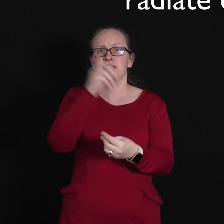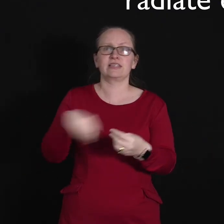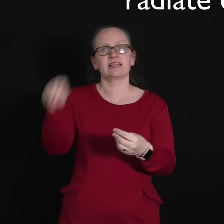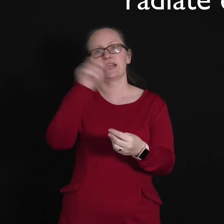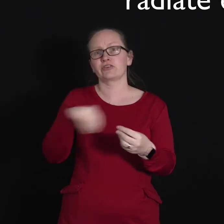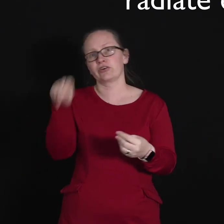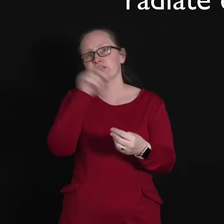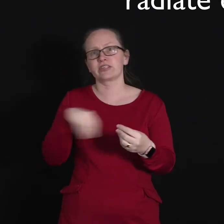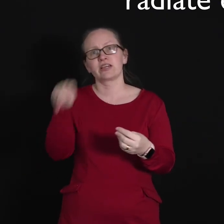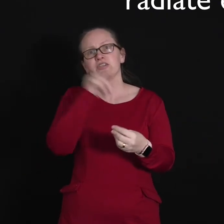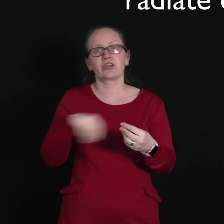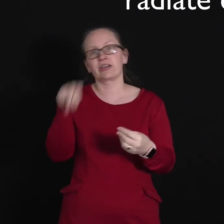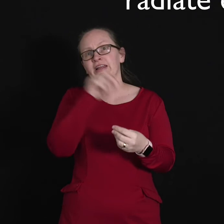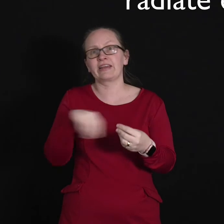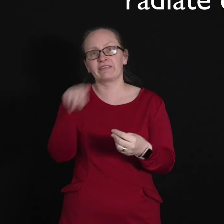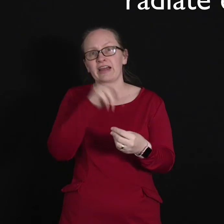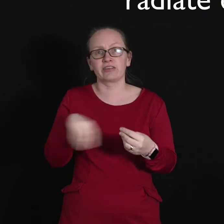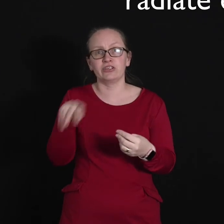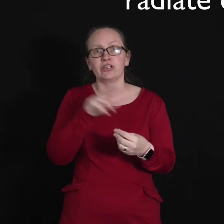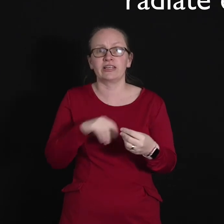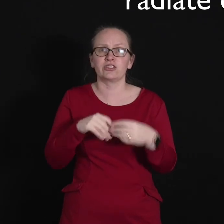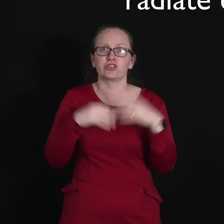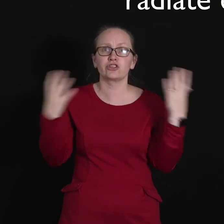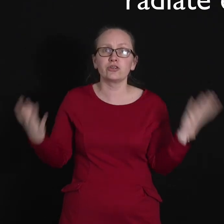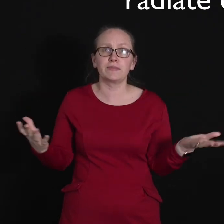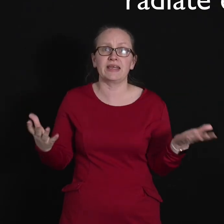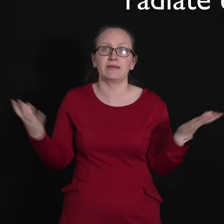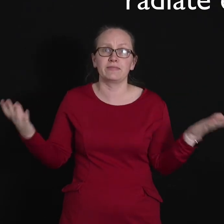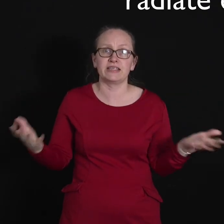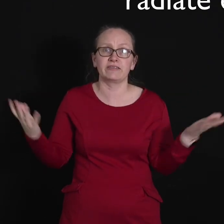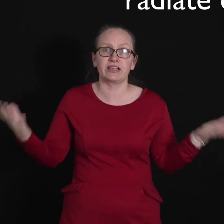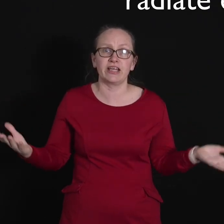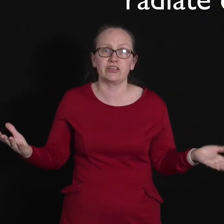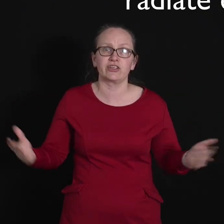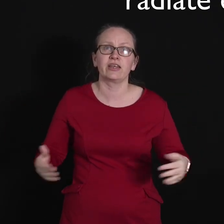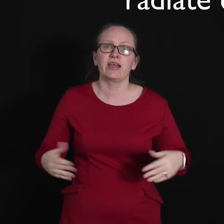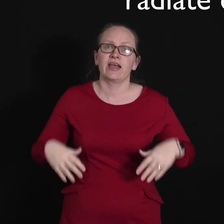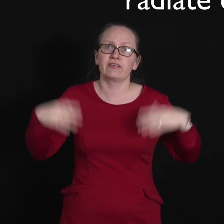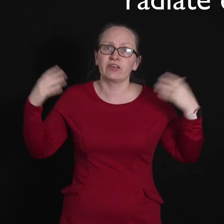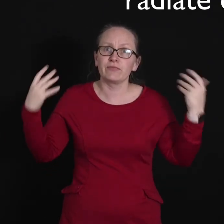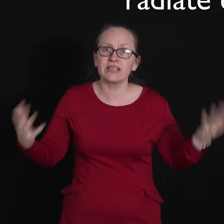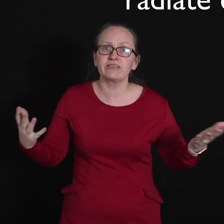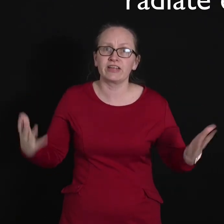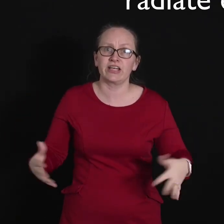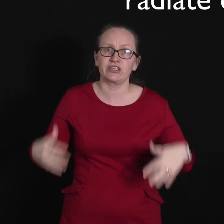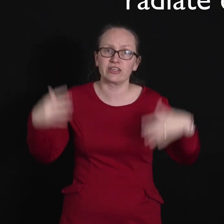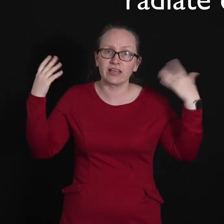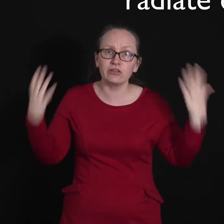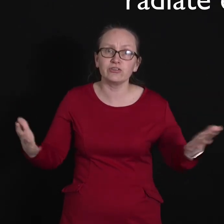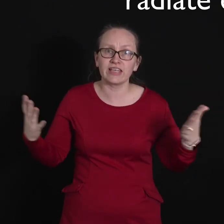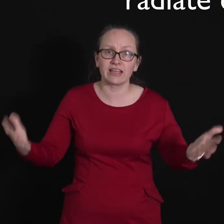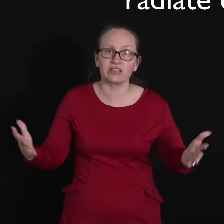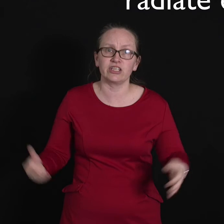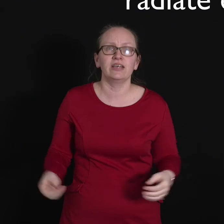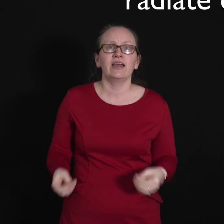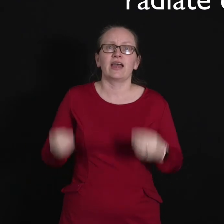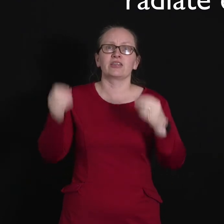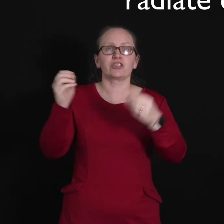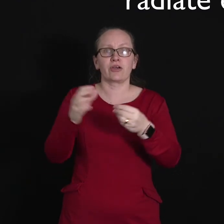these electrons circling around the nucleus should be emitting radiation, and if they're emitting radiation, they're losing energy, and